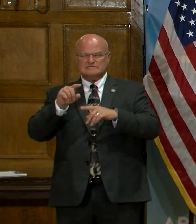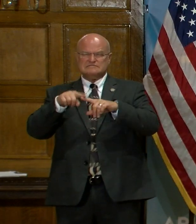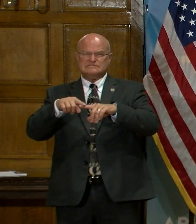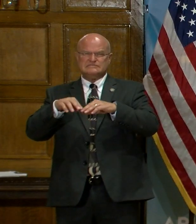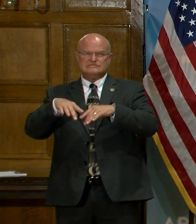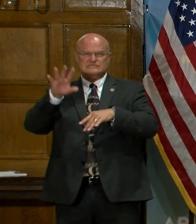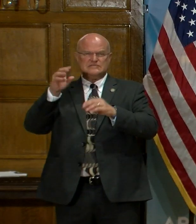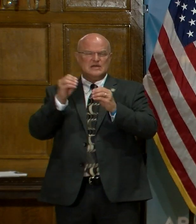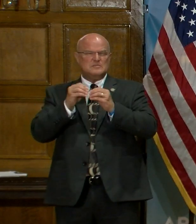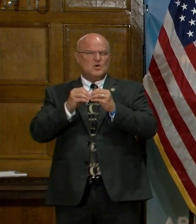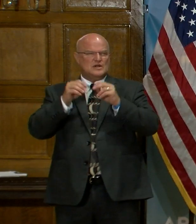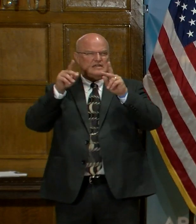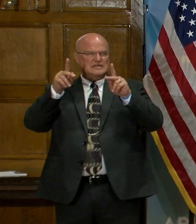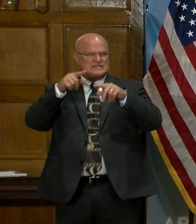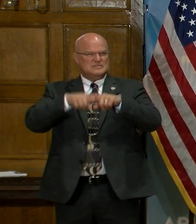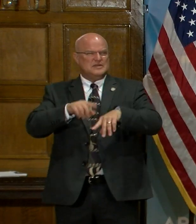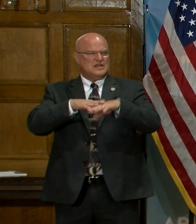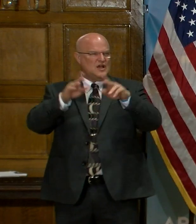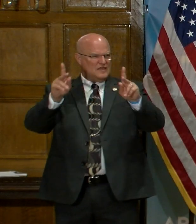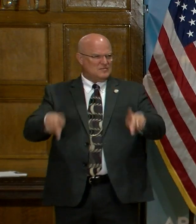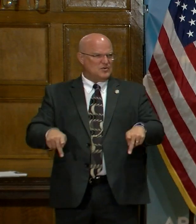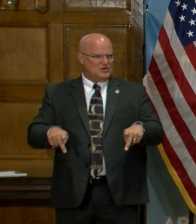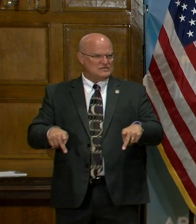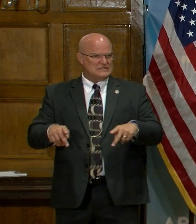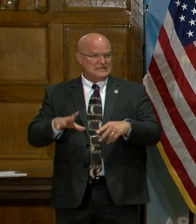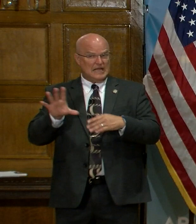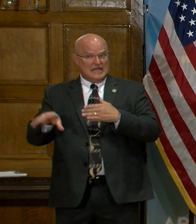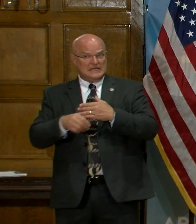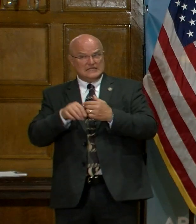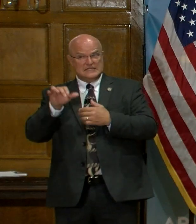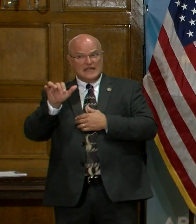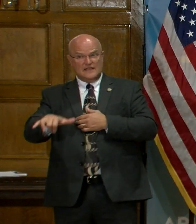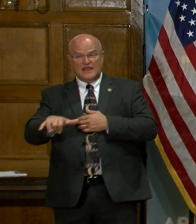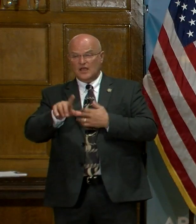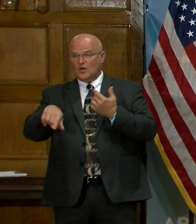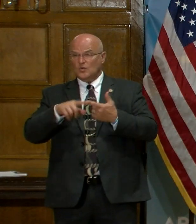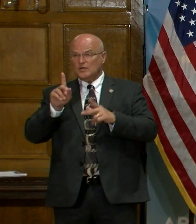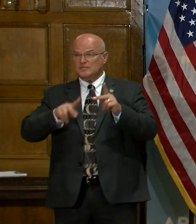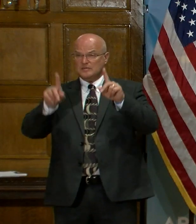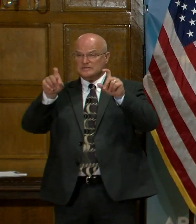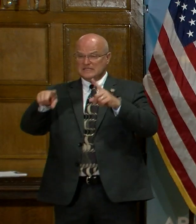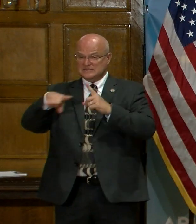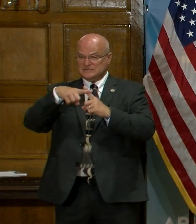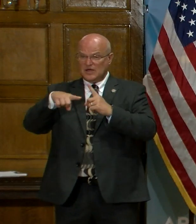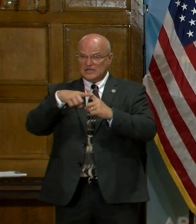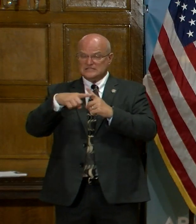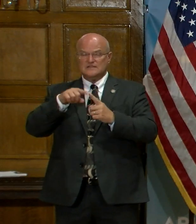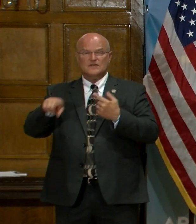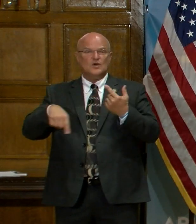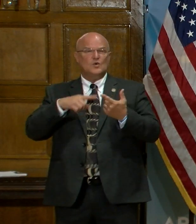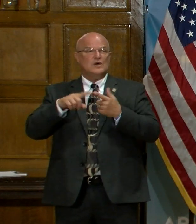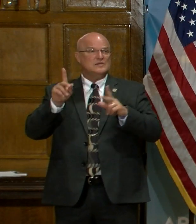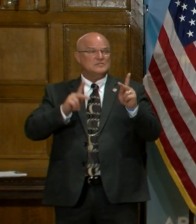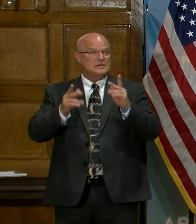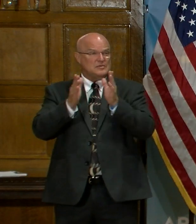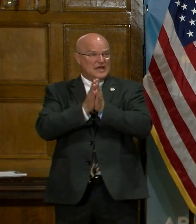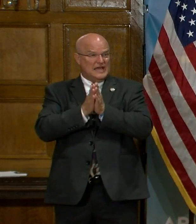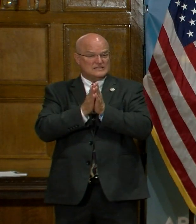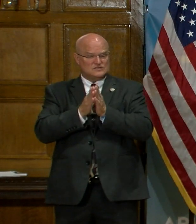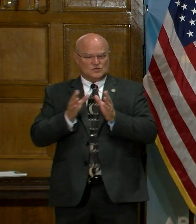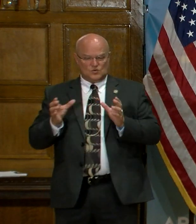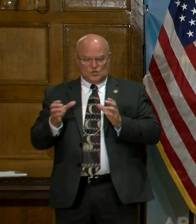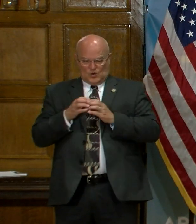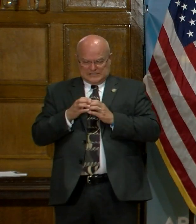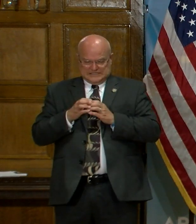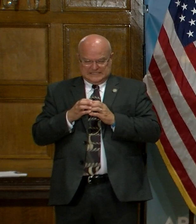on the individual. So, and in addition to that, you know, when people test positive, when people are asked to